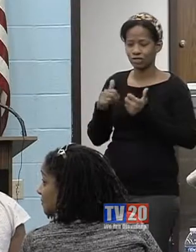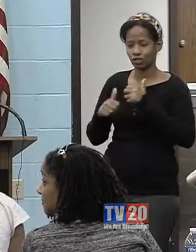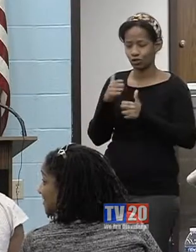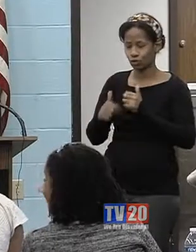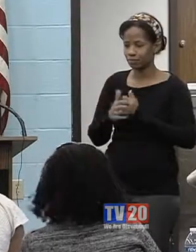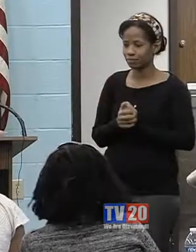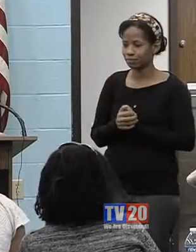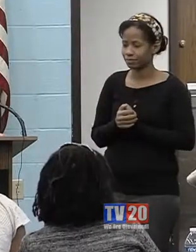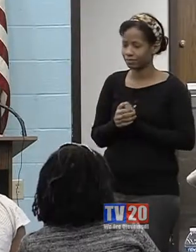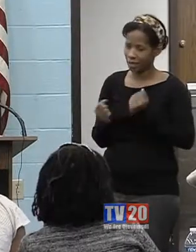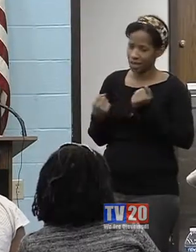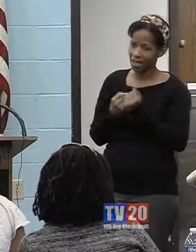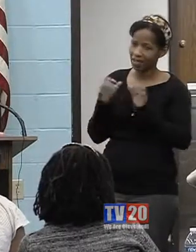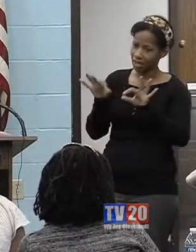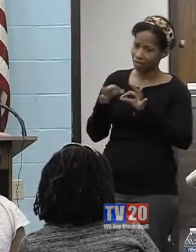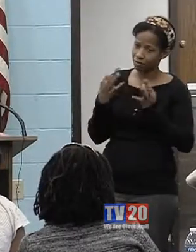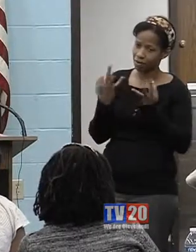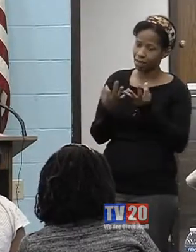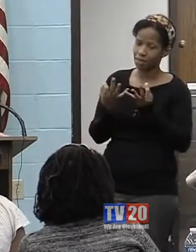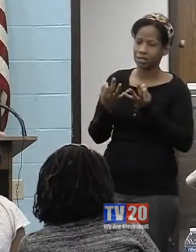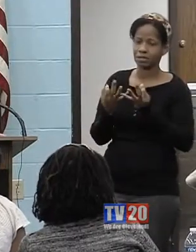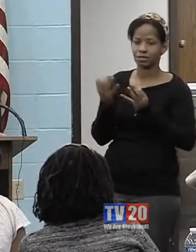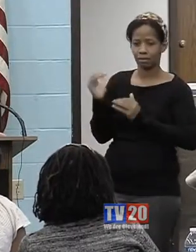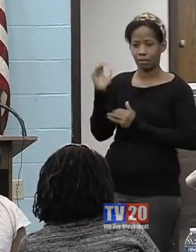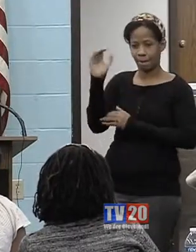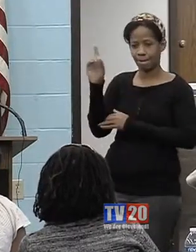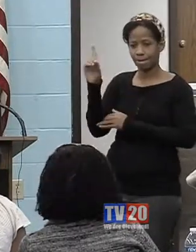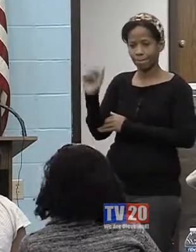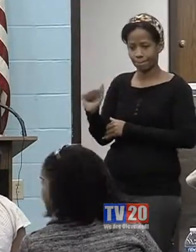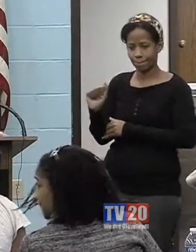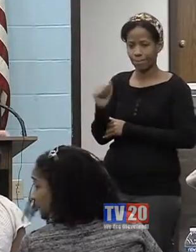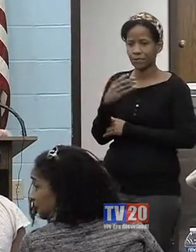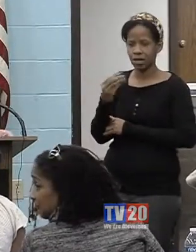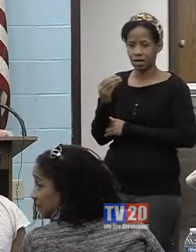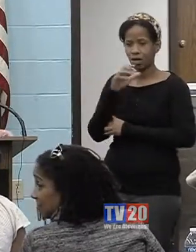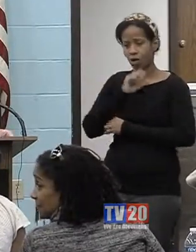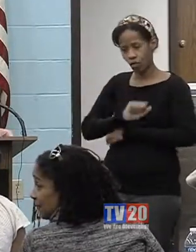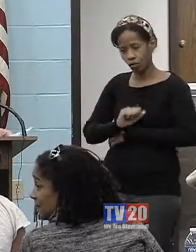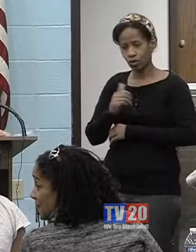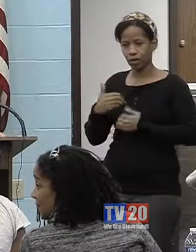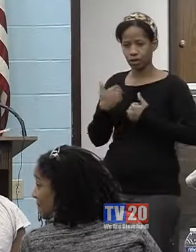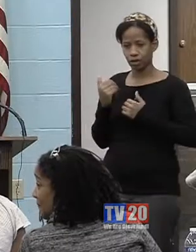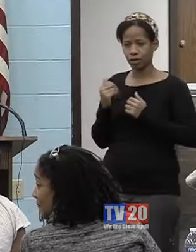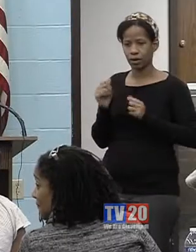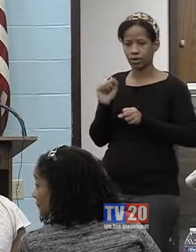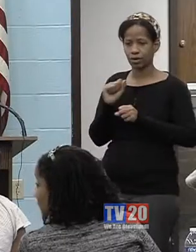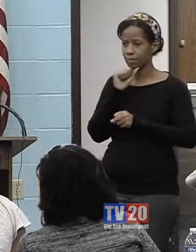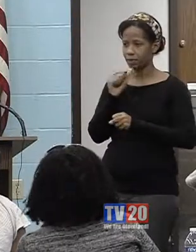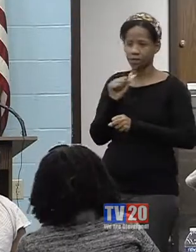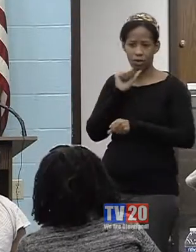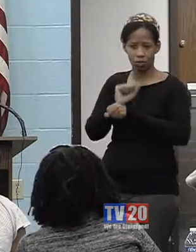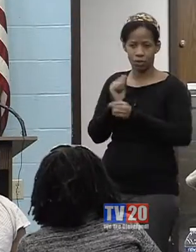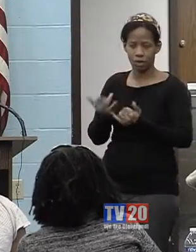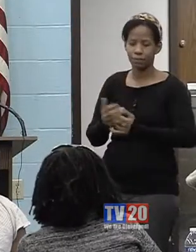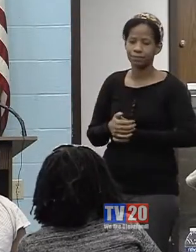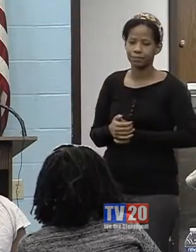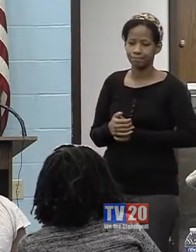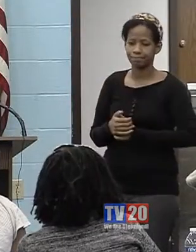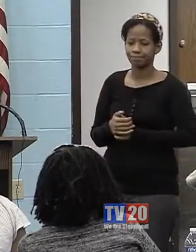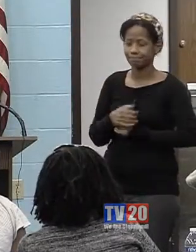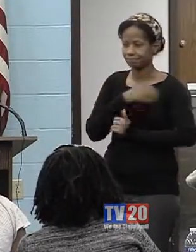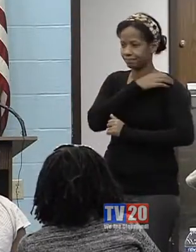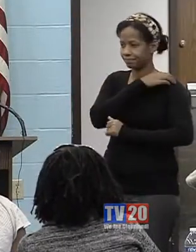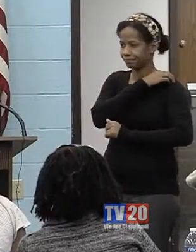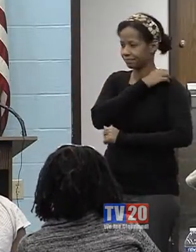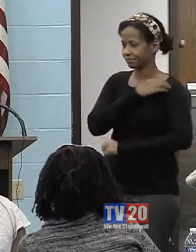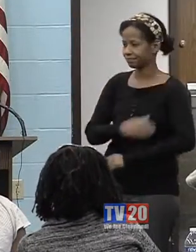issues, advocating for families, adults with disabilities, older adults, and the unemployed. It's always a pleasure to